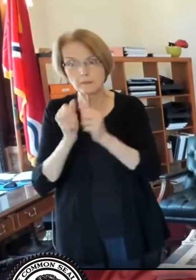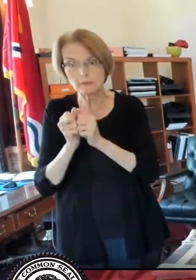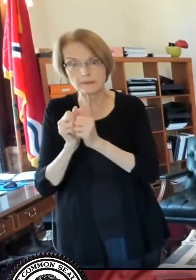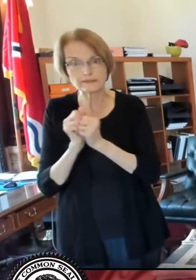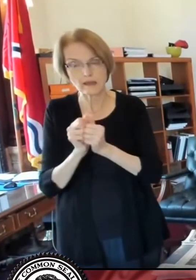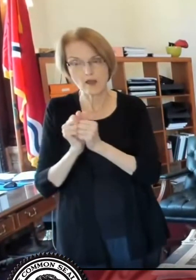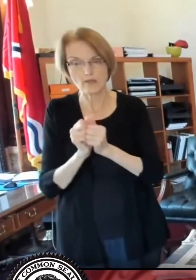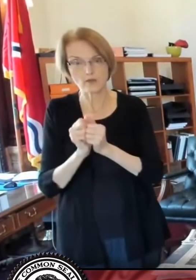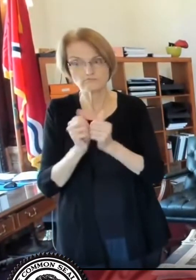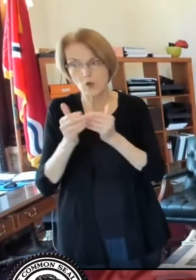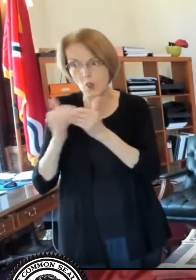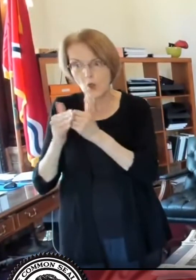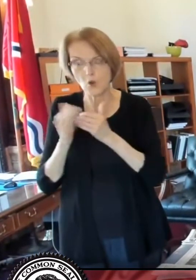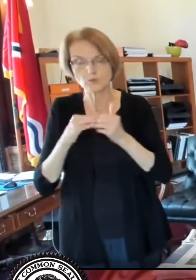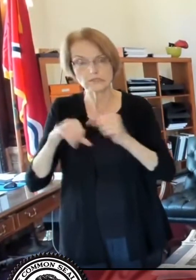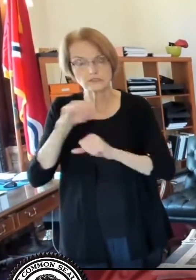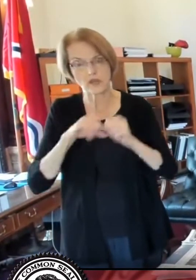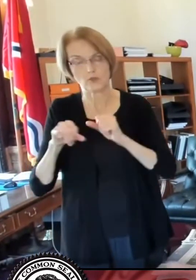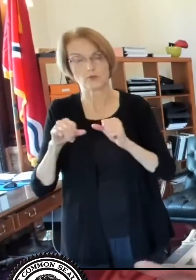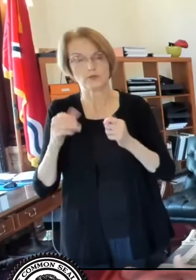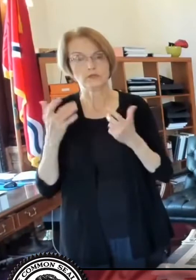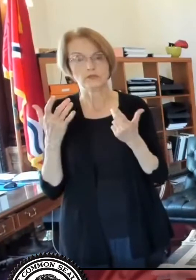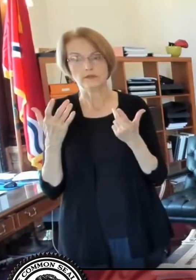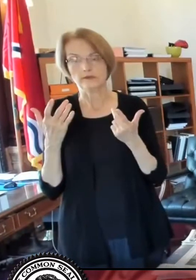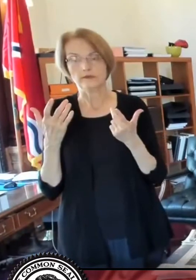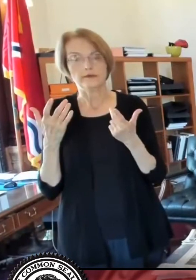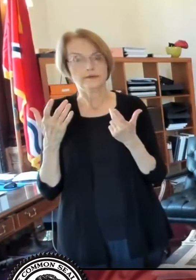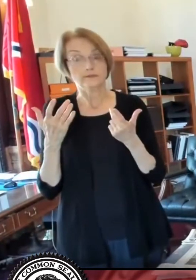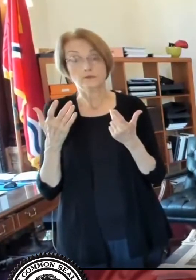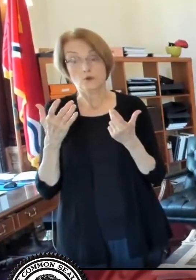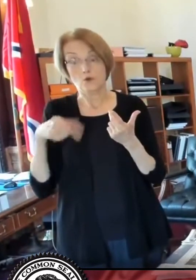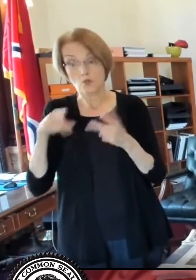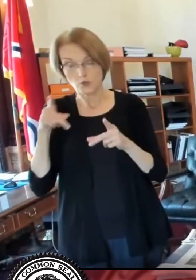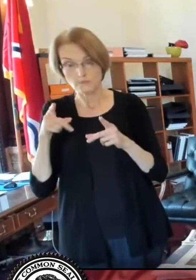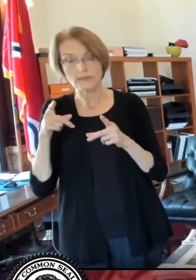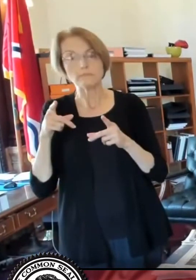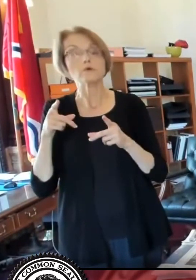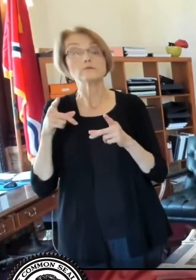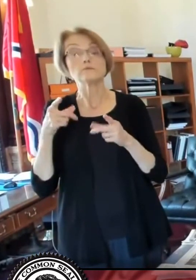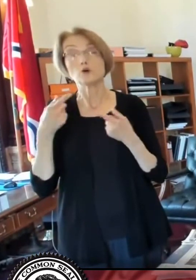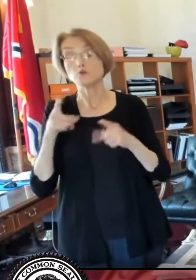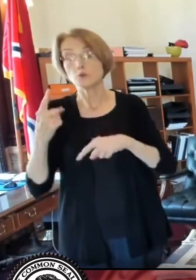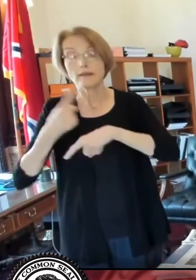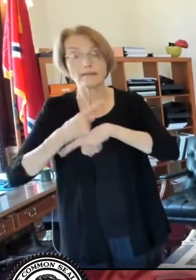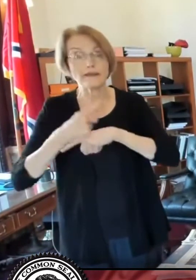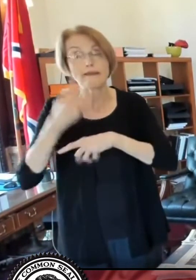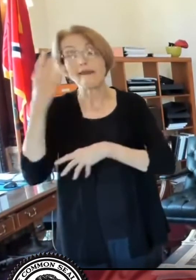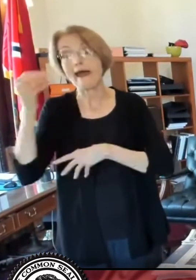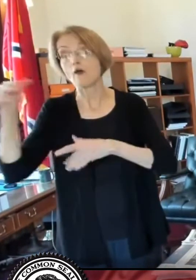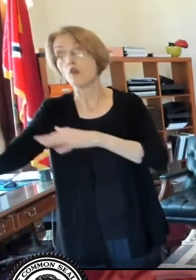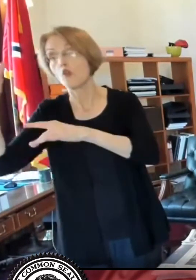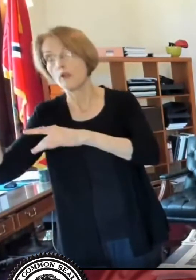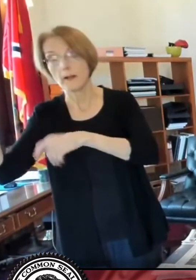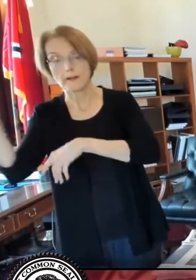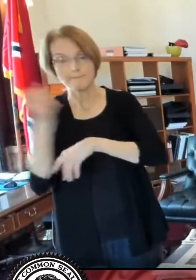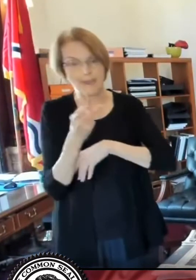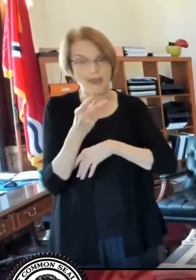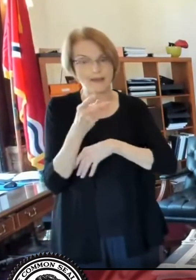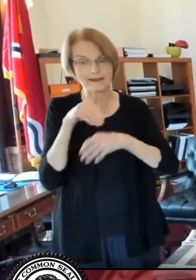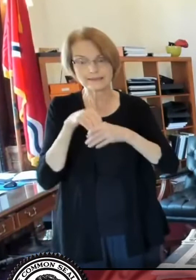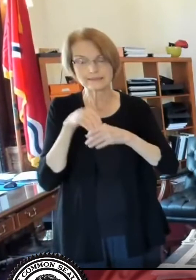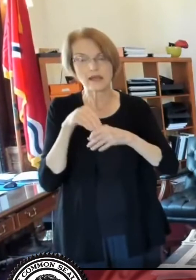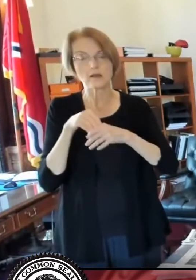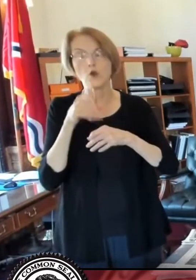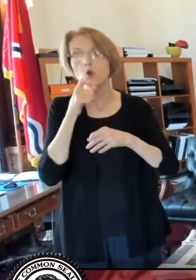other people, and especially when those people go out and come back during the day, you don't know who they have been near